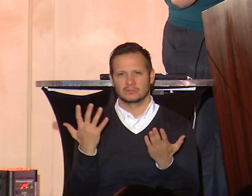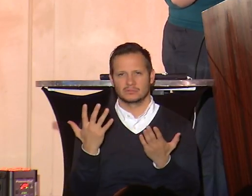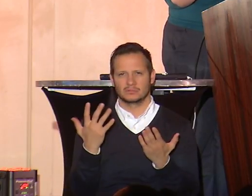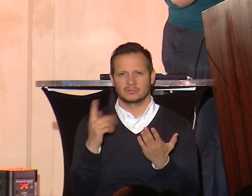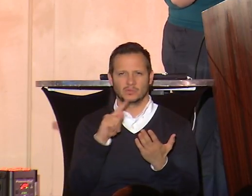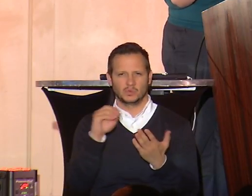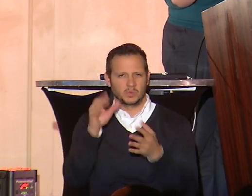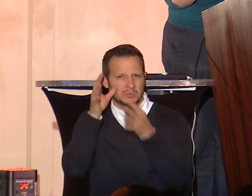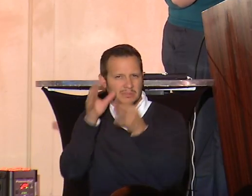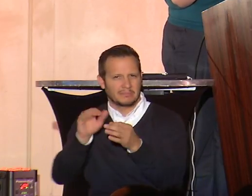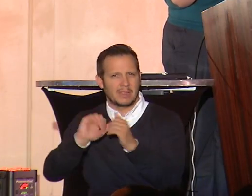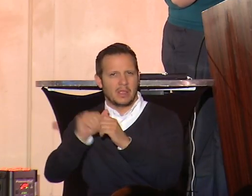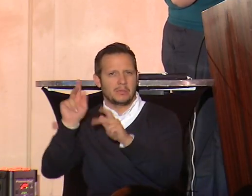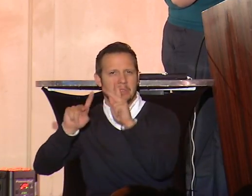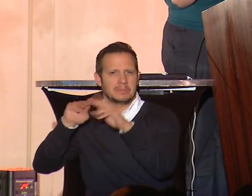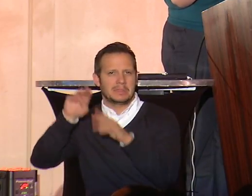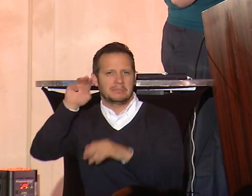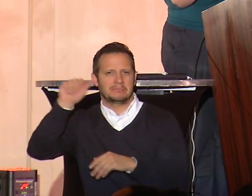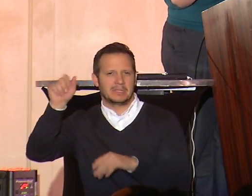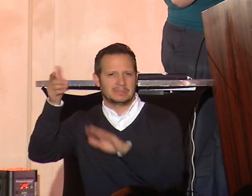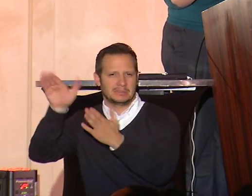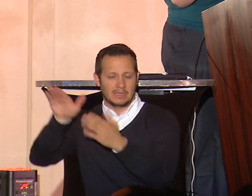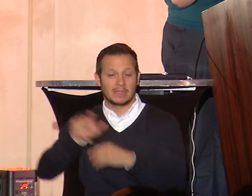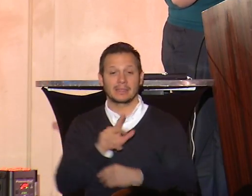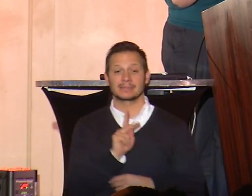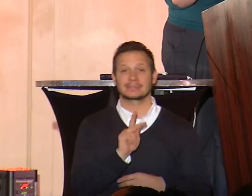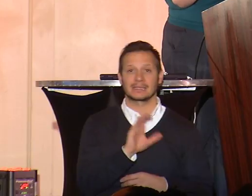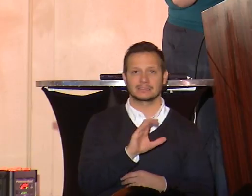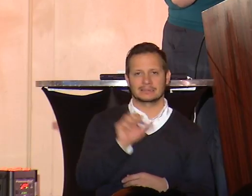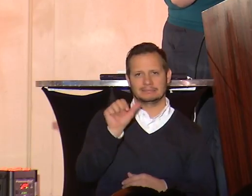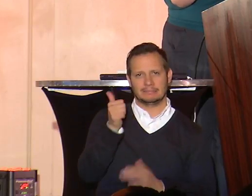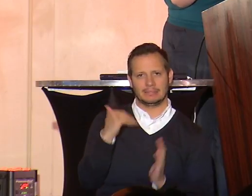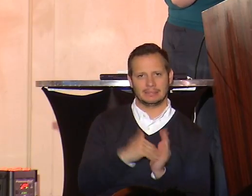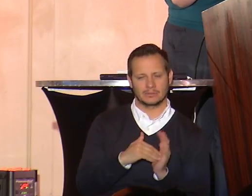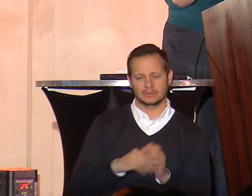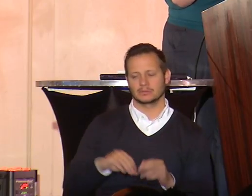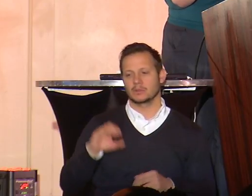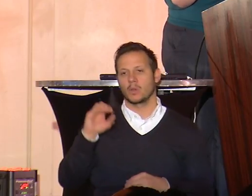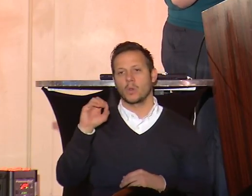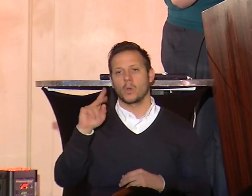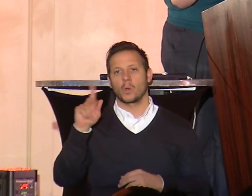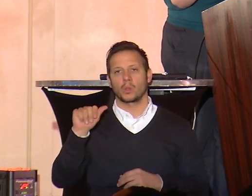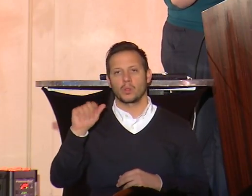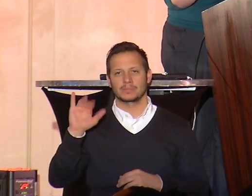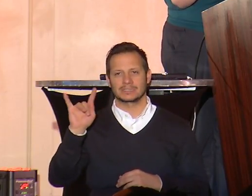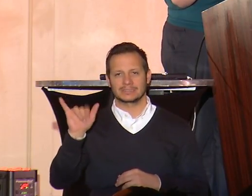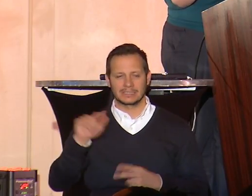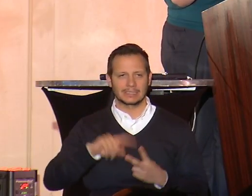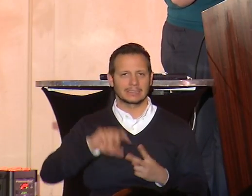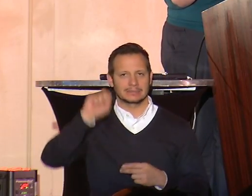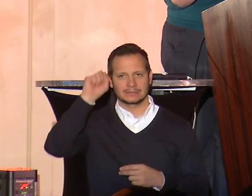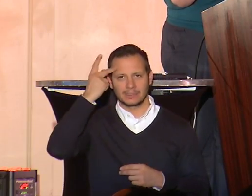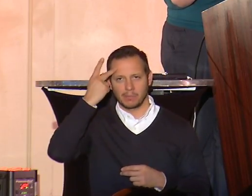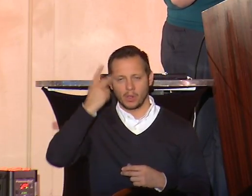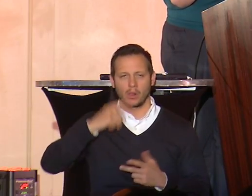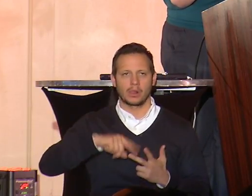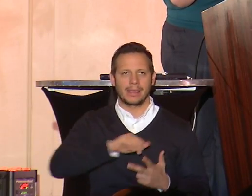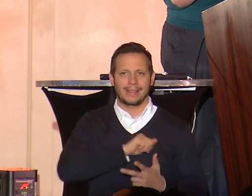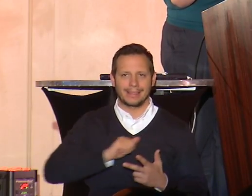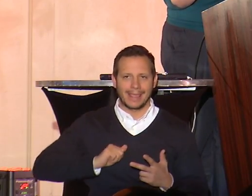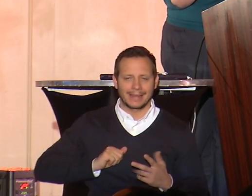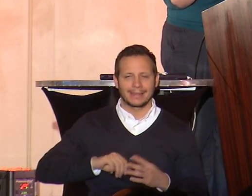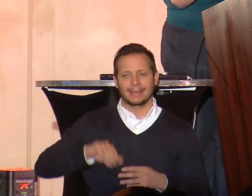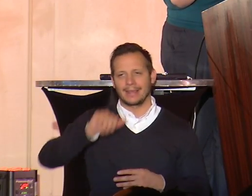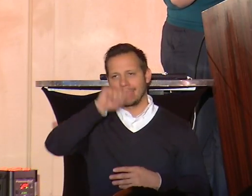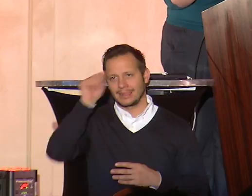there. Kansas City, the Archdiocese of Kansas City, $10,000. Oklahoma City, St. Paul, Minneapolis, Atlanta,